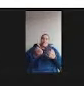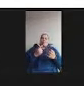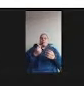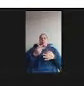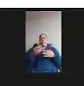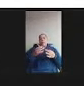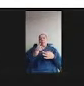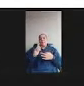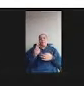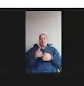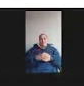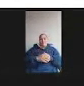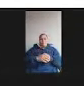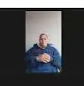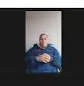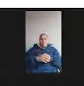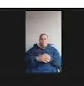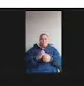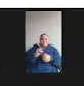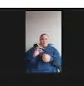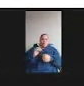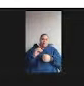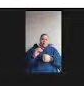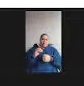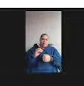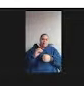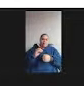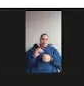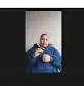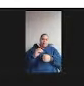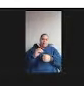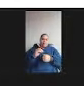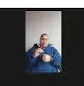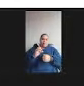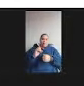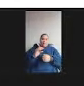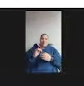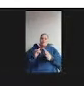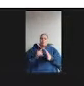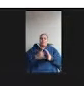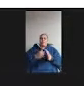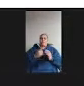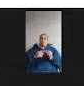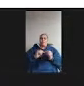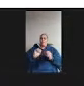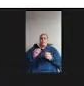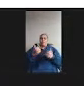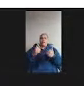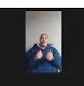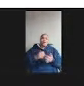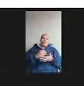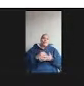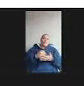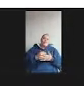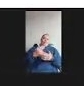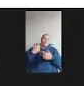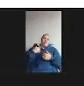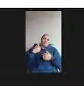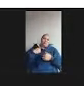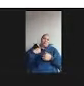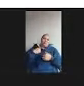later. So just in terms of the accounting officer's obligations, and I think this is